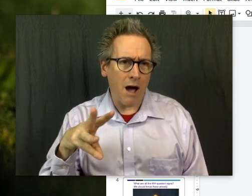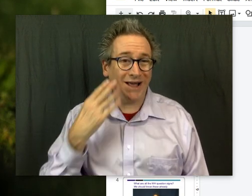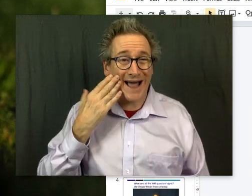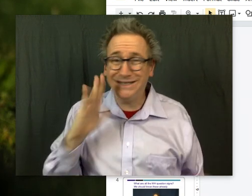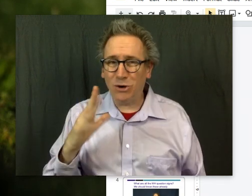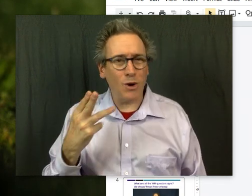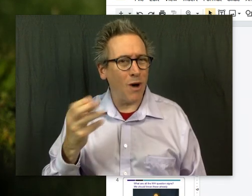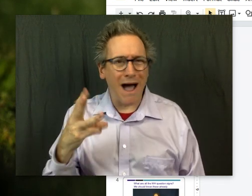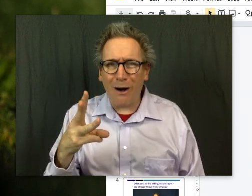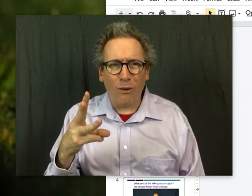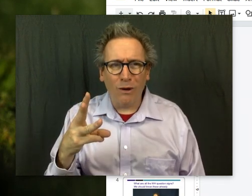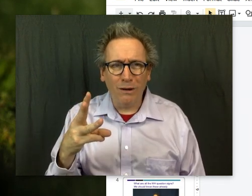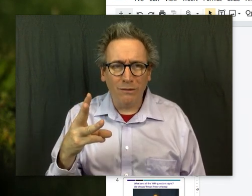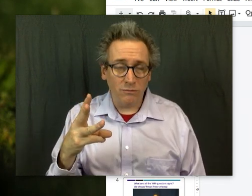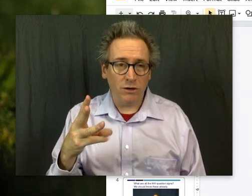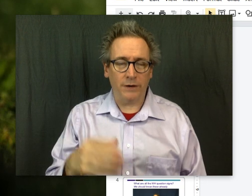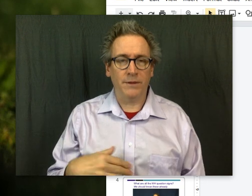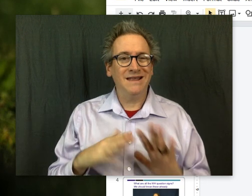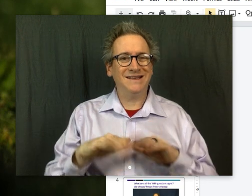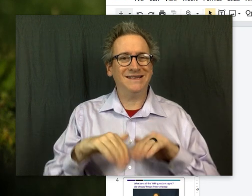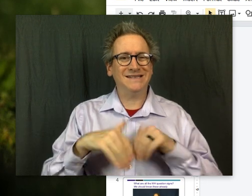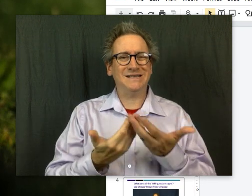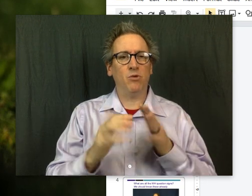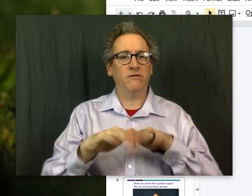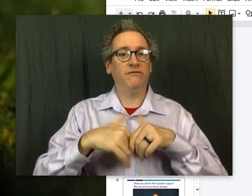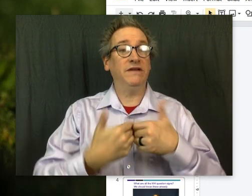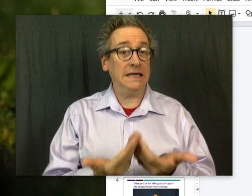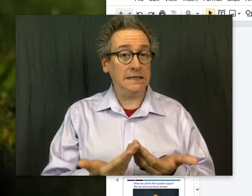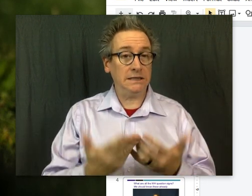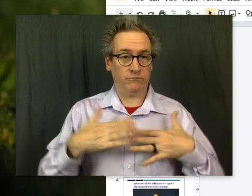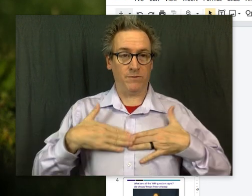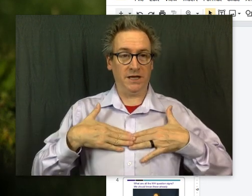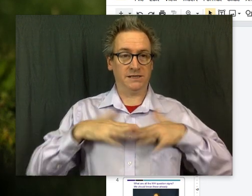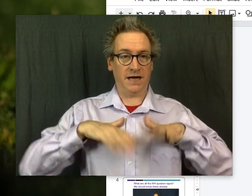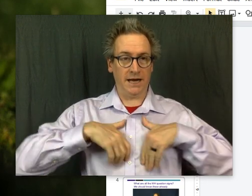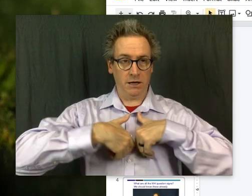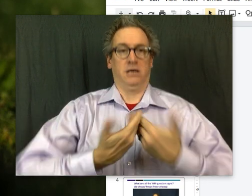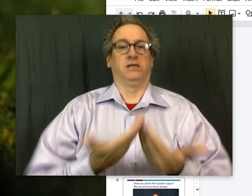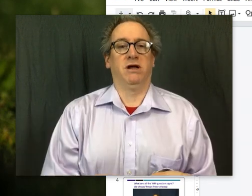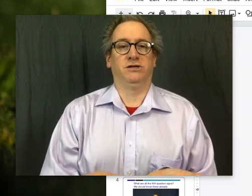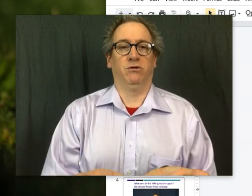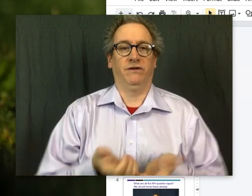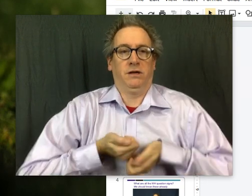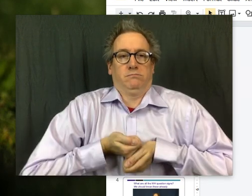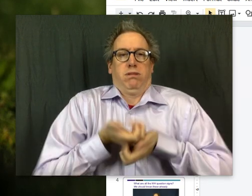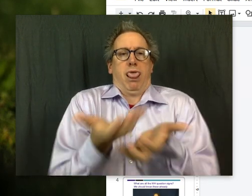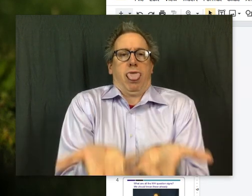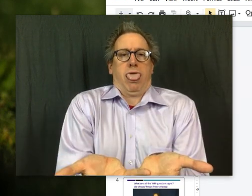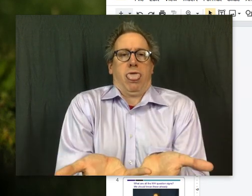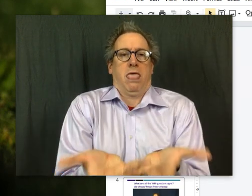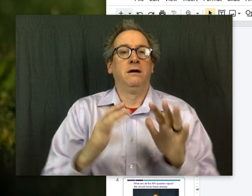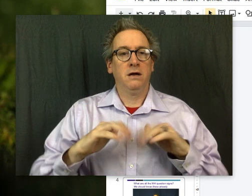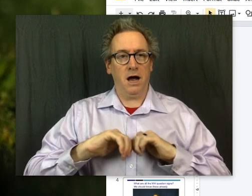how, like I don't know how. This tends to be more feeling from the inside. Express your feeling.